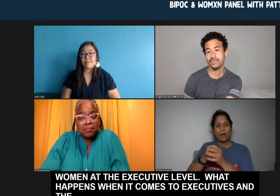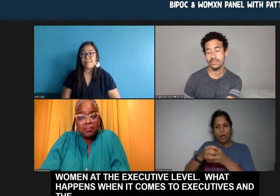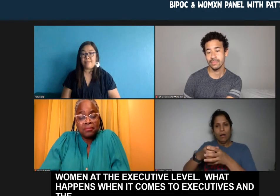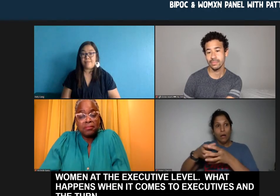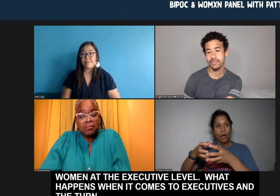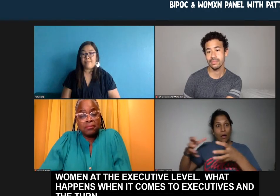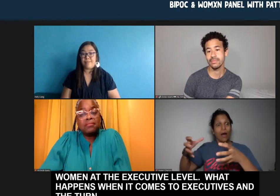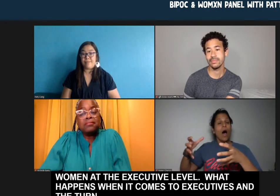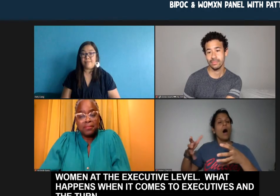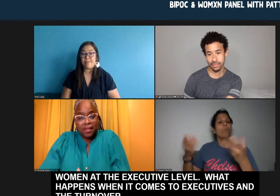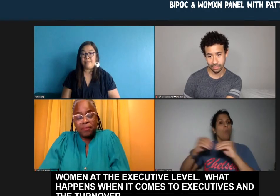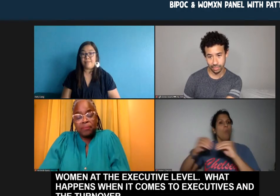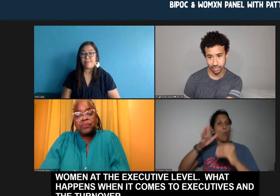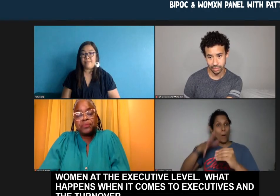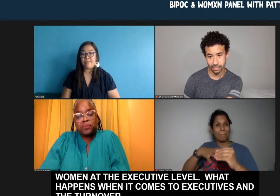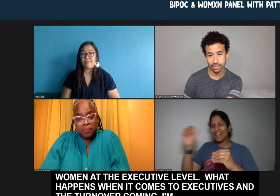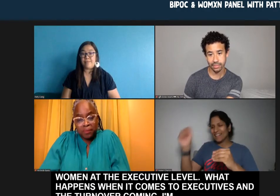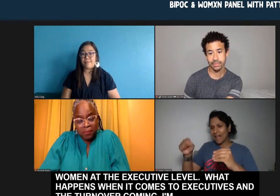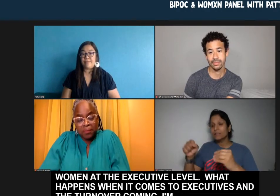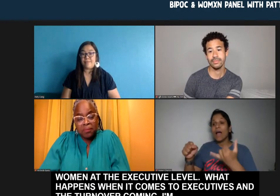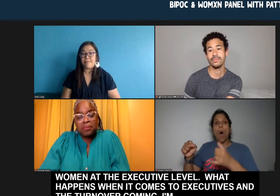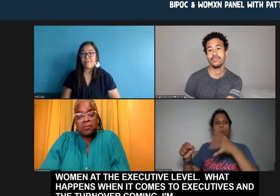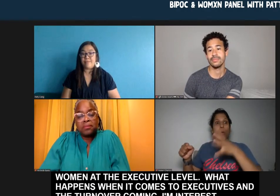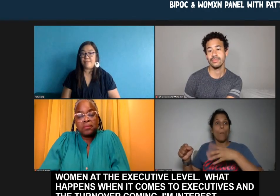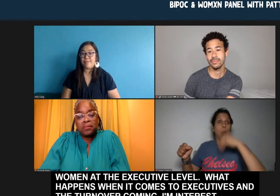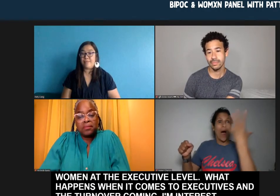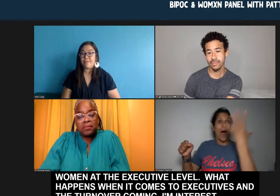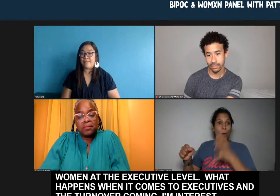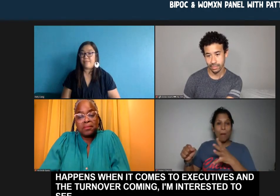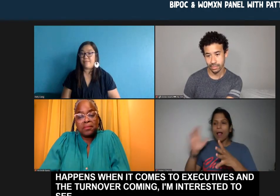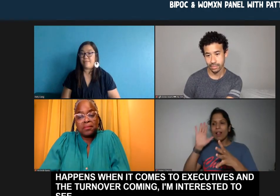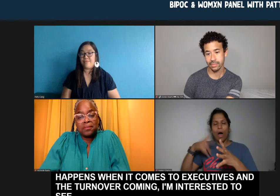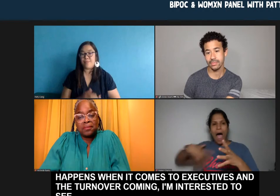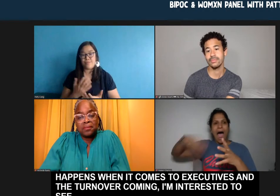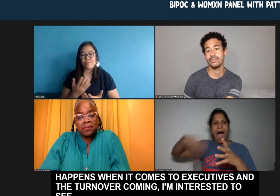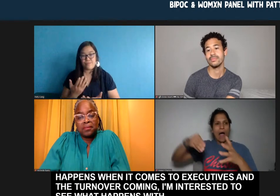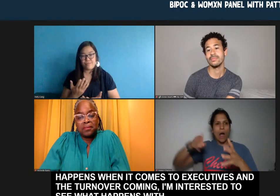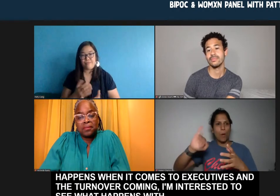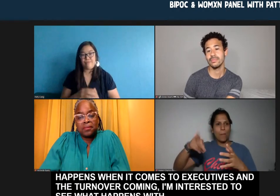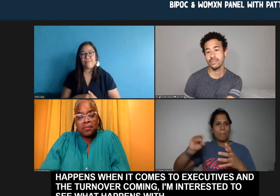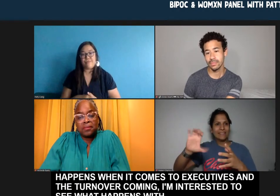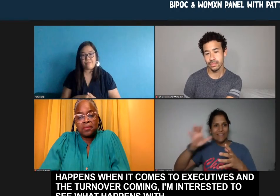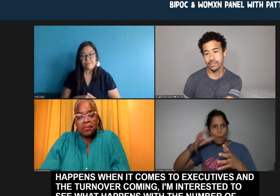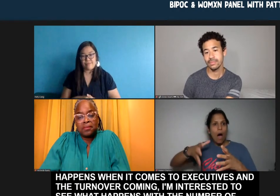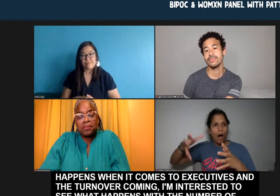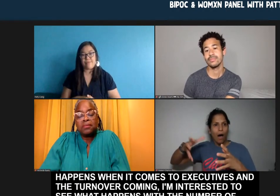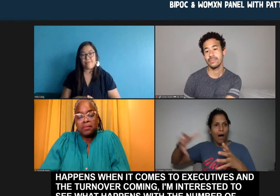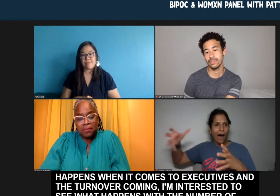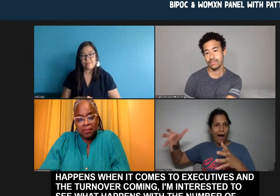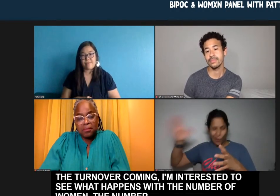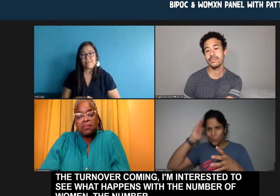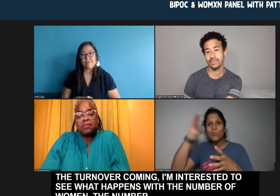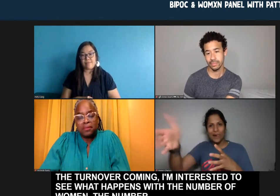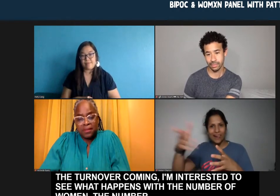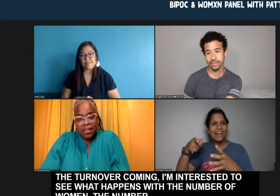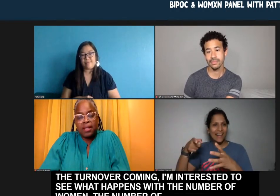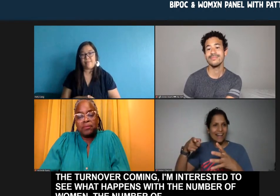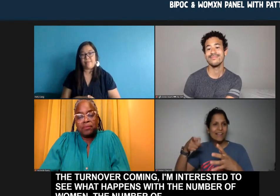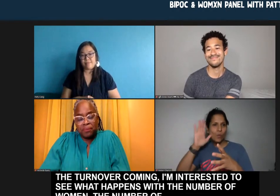see what happens with the number of women, the number of BIPOC, you know, and the number of white women that